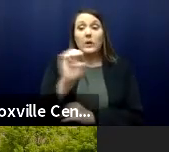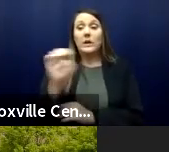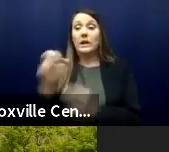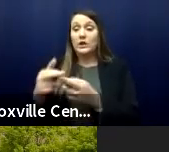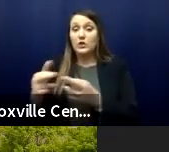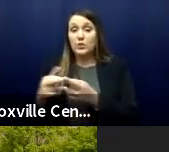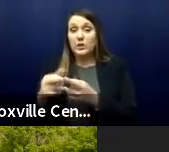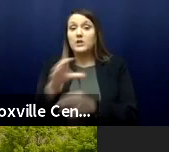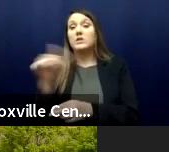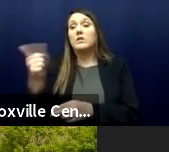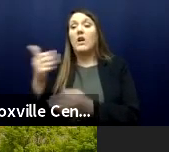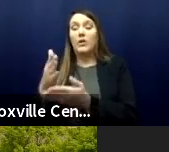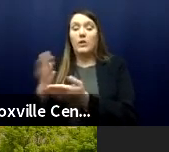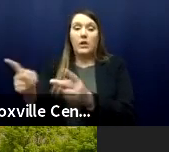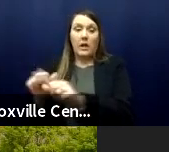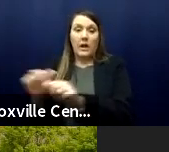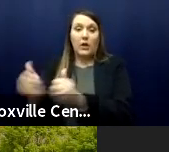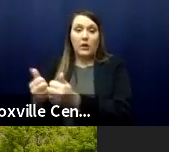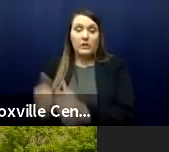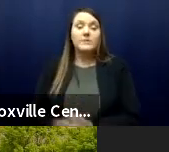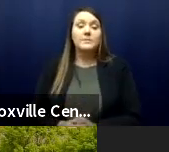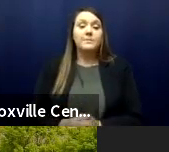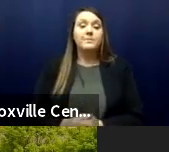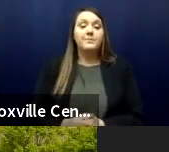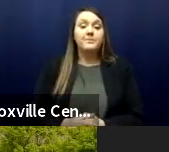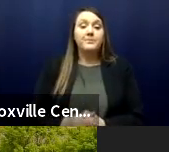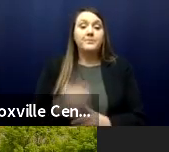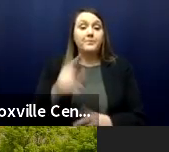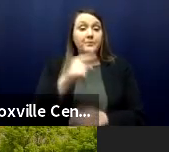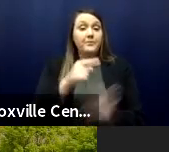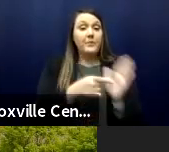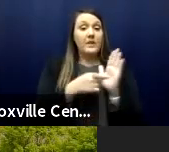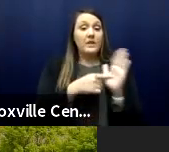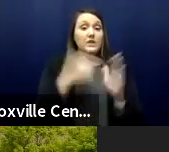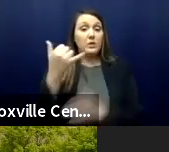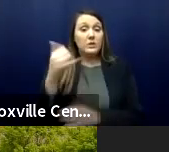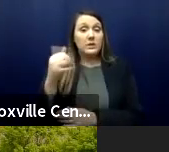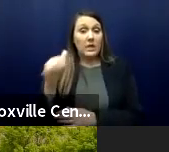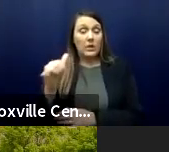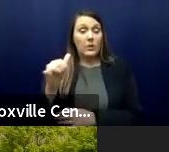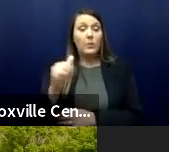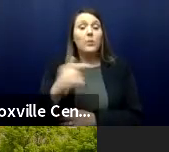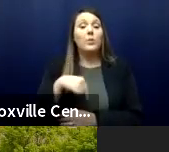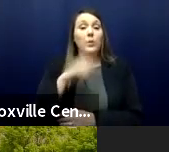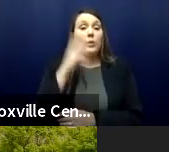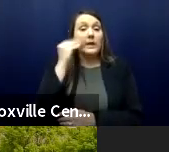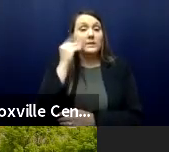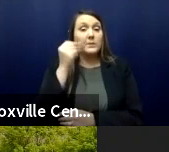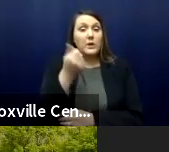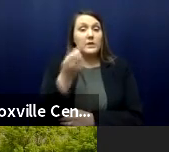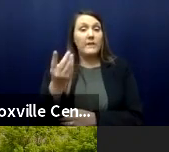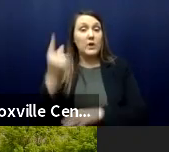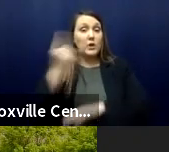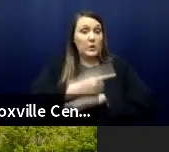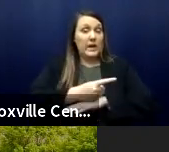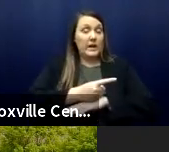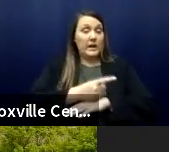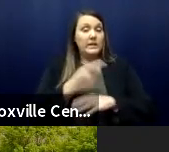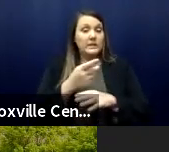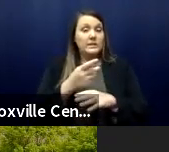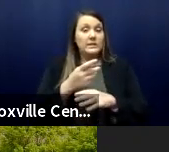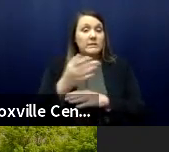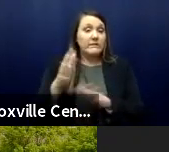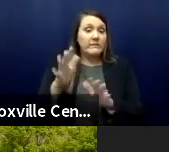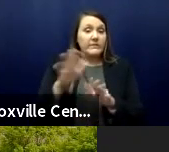from other jurisdictions. For this benchmark, the traffic light is yellow. We did experience a few days of flags,